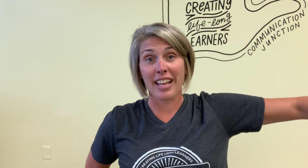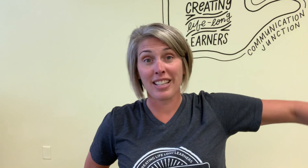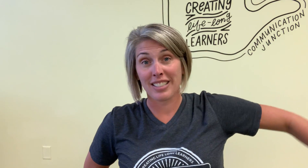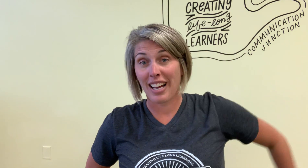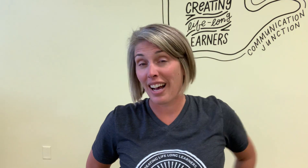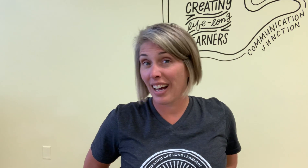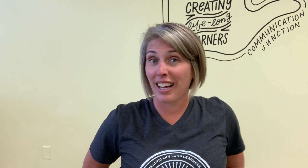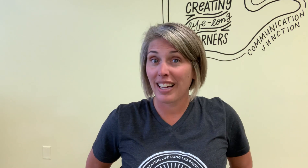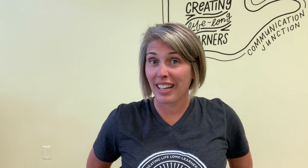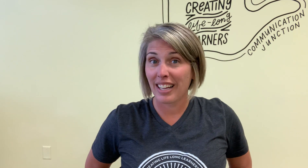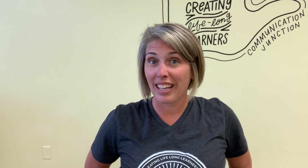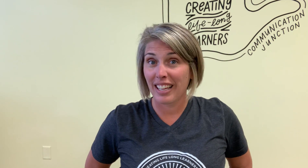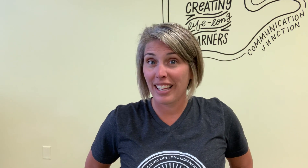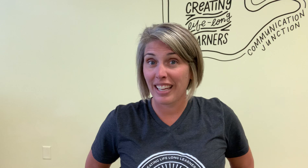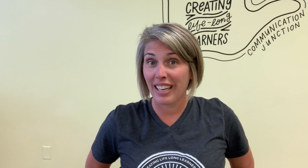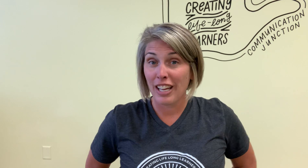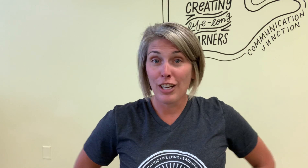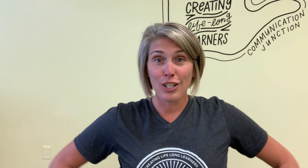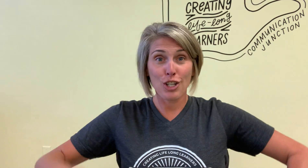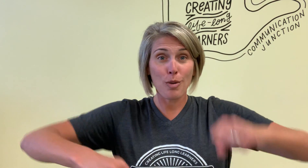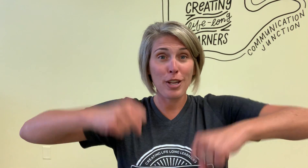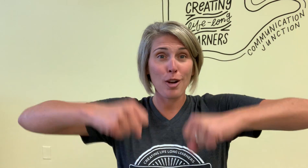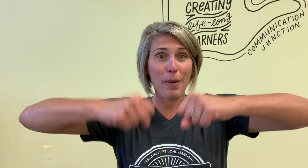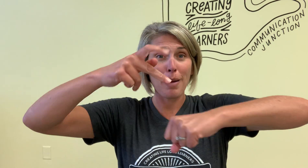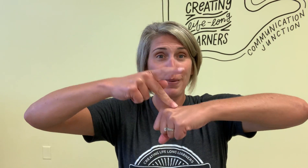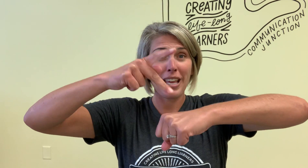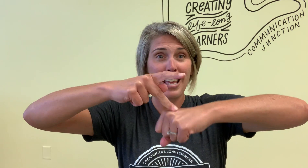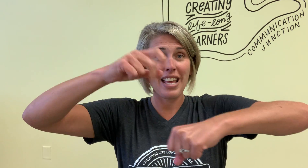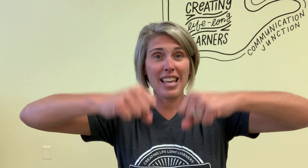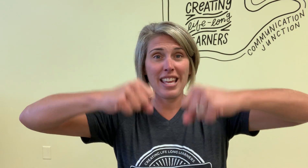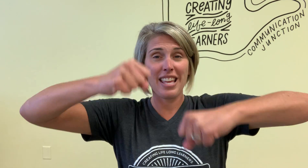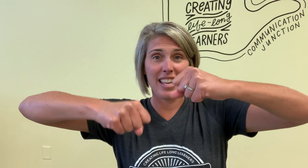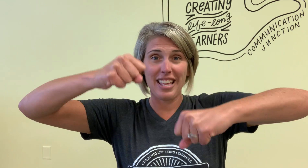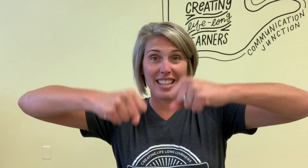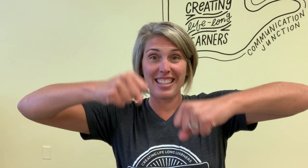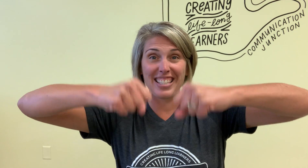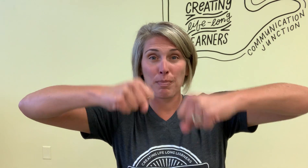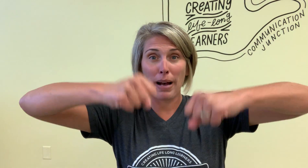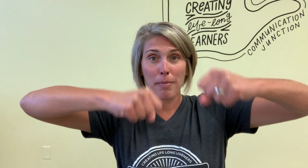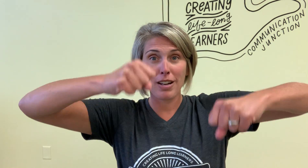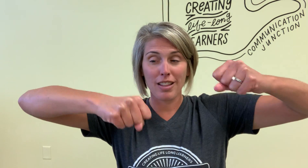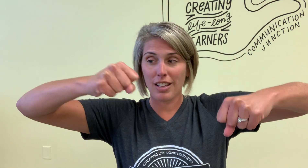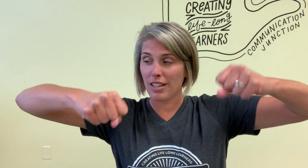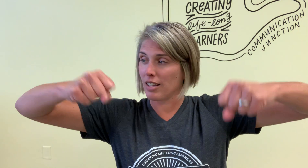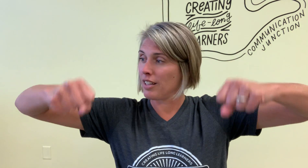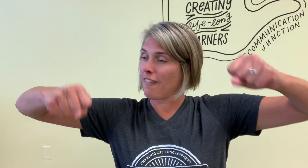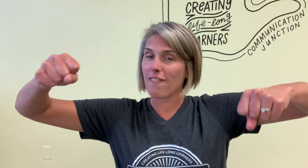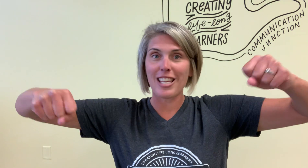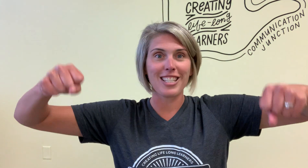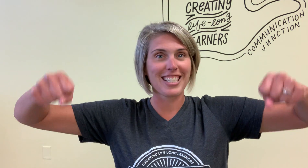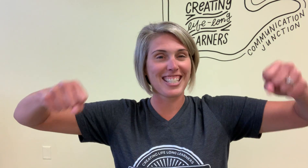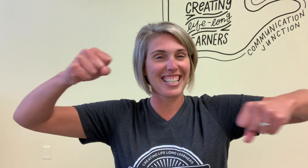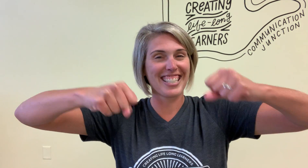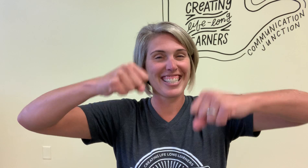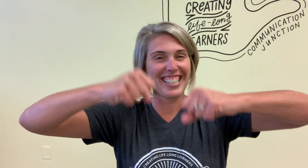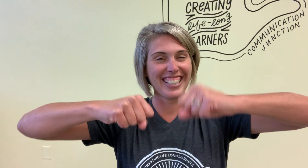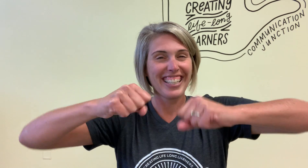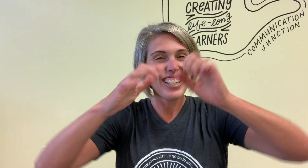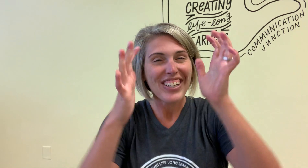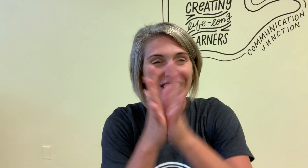and hide. Show me your pumpkins. Bobbing on the fence. Good